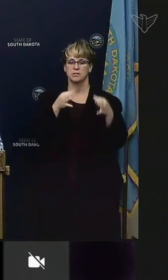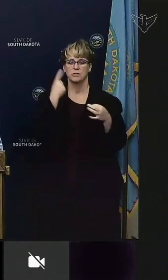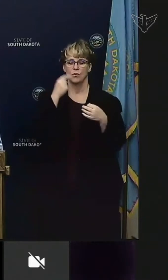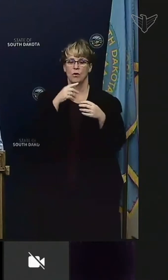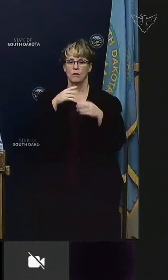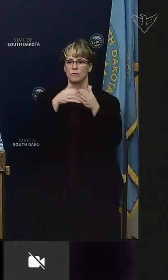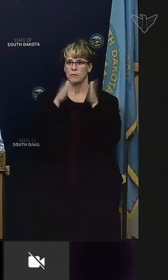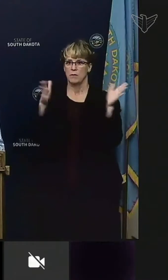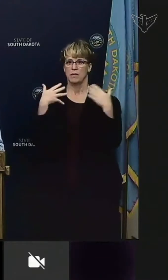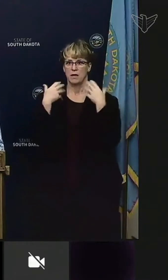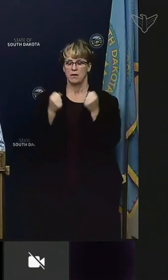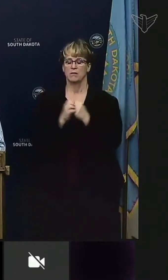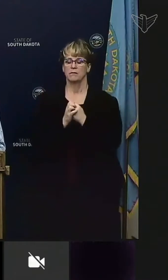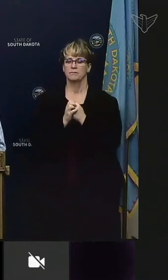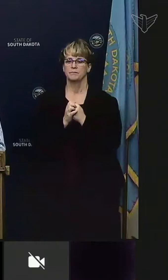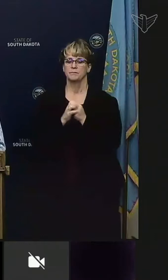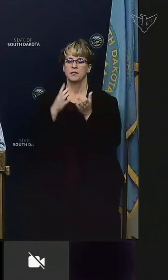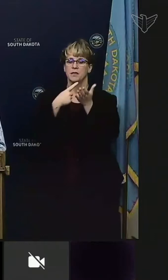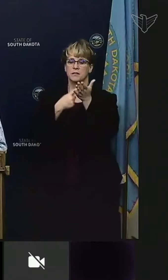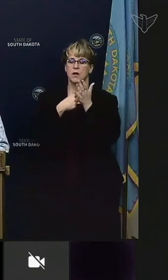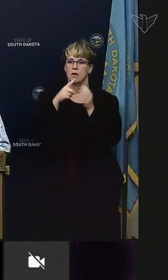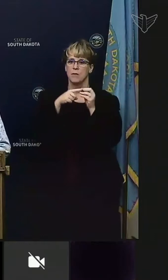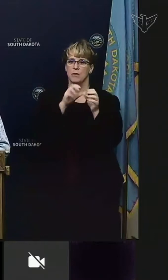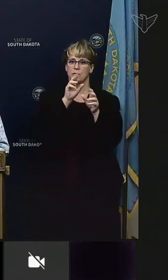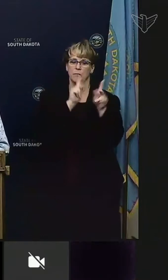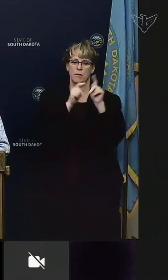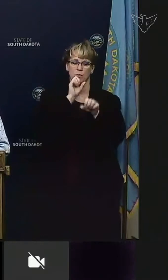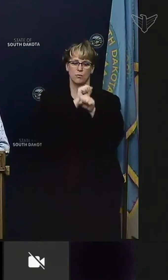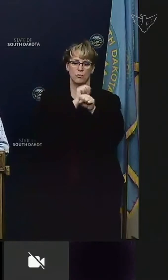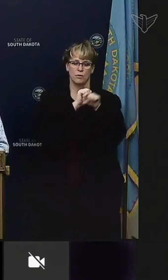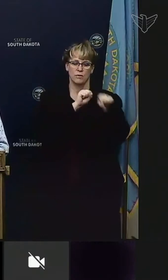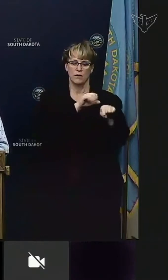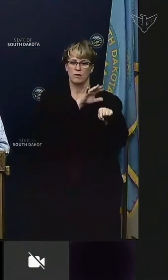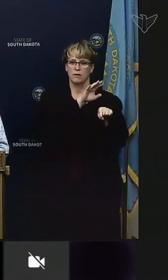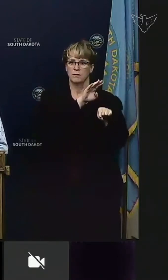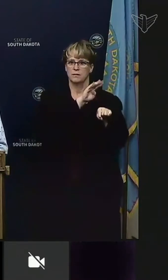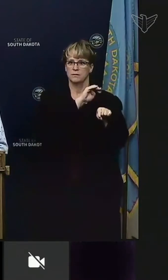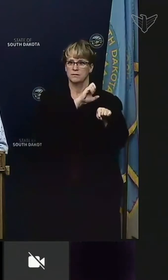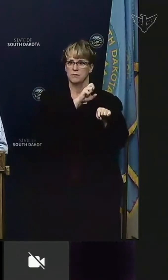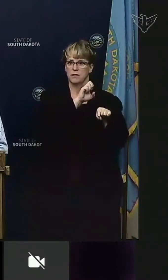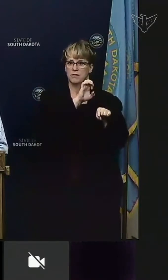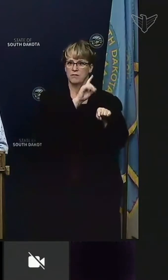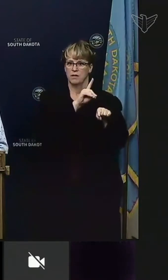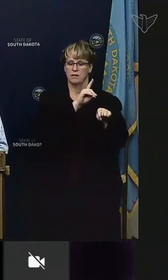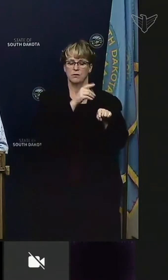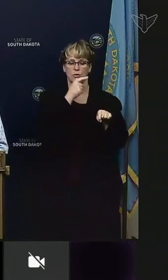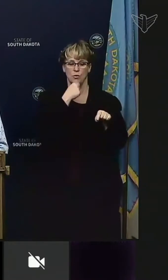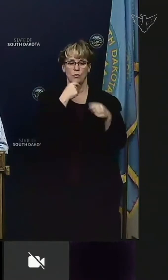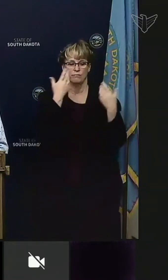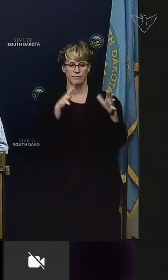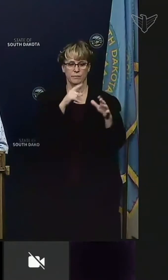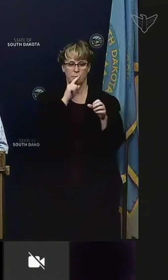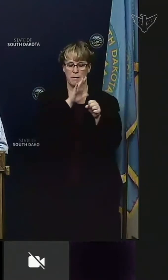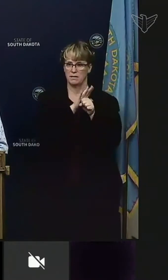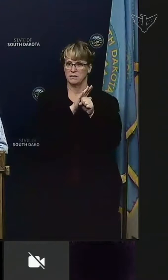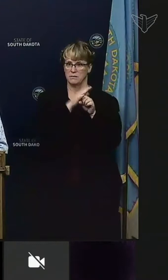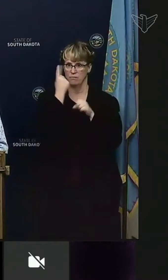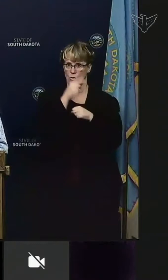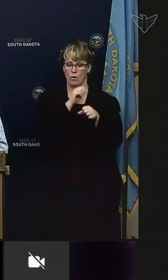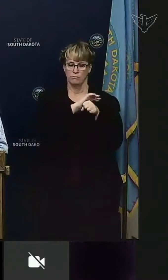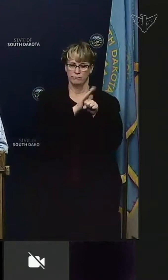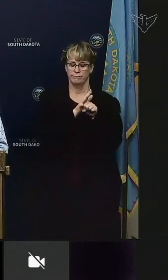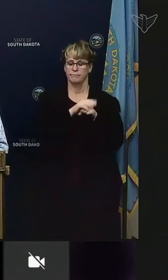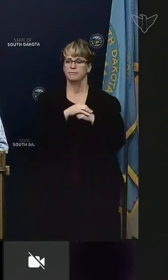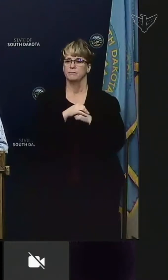public health. I want to talk a little bit about the employees that work at Smithfield and those that have tested positive for